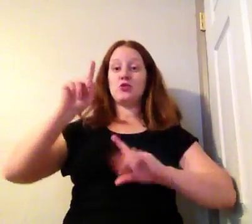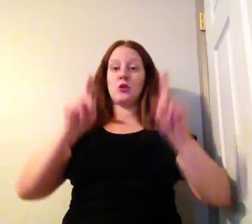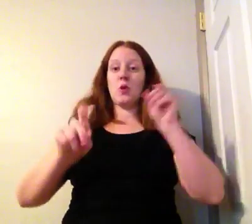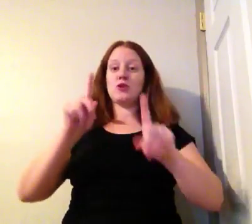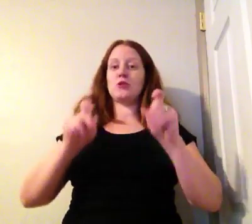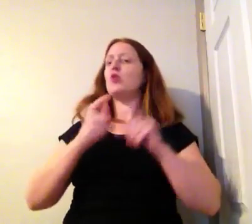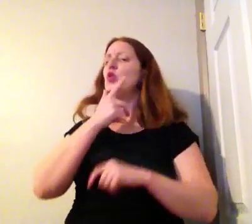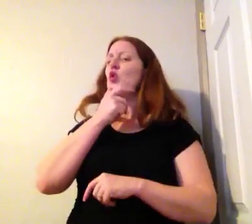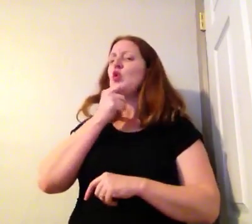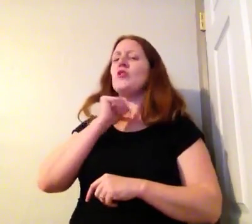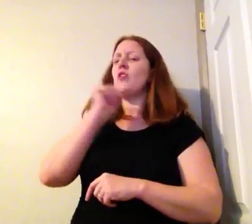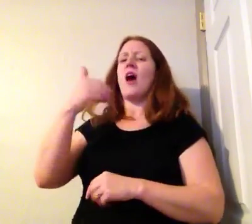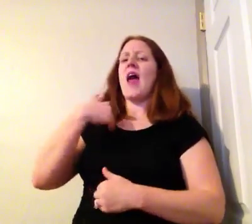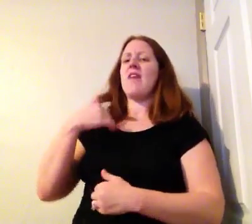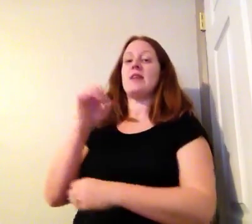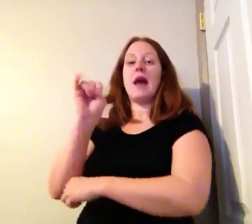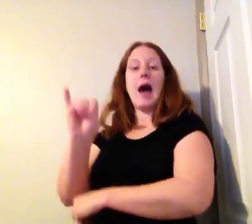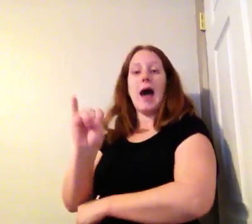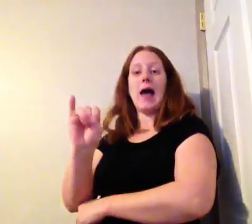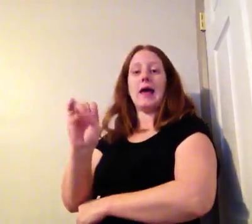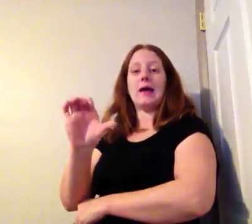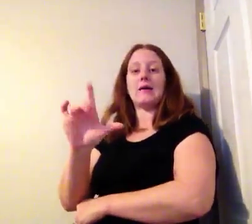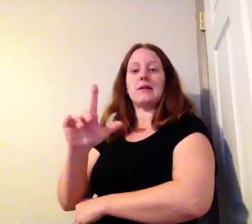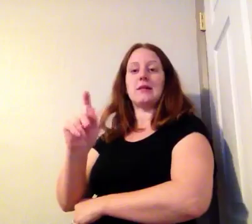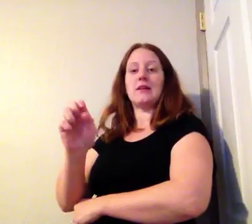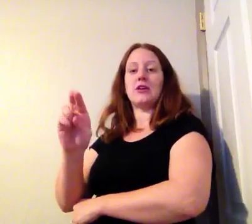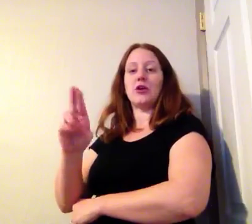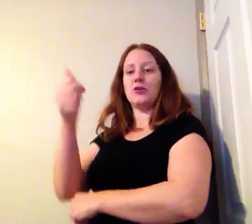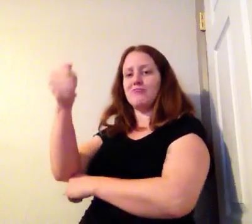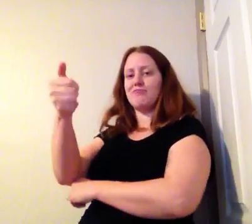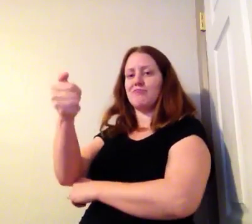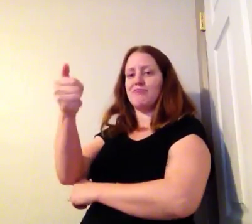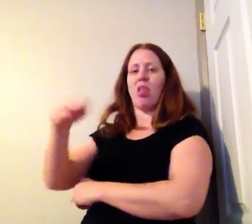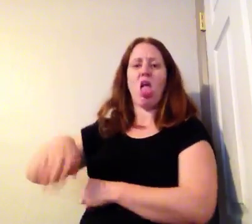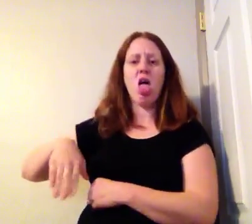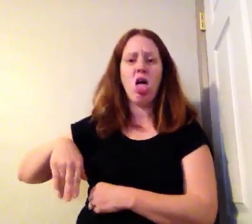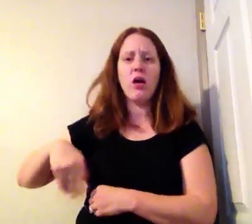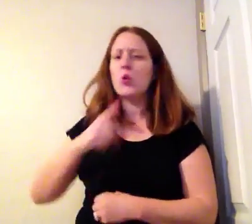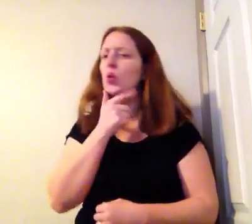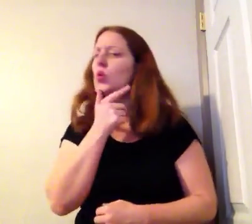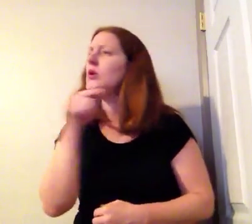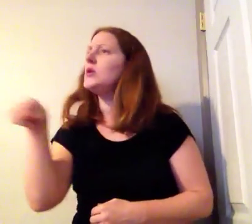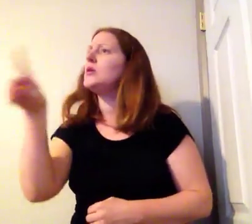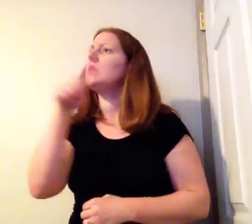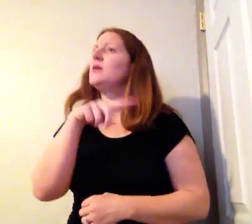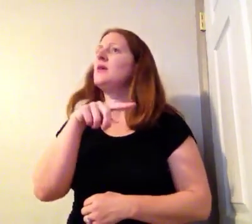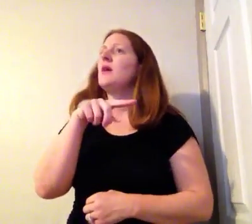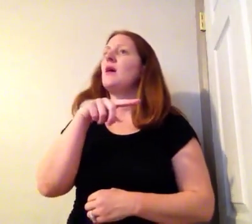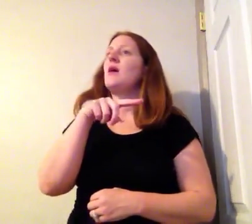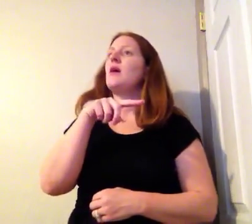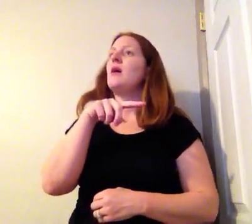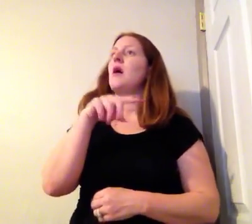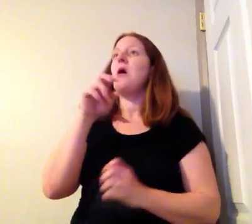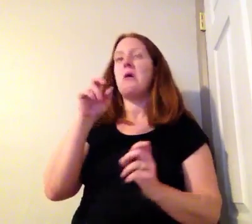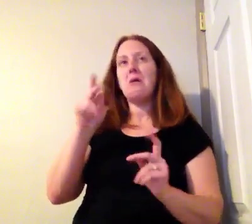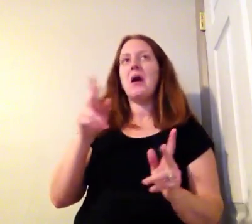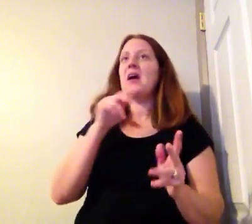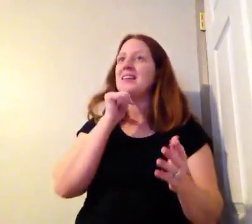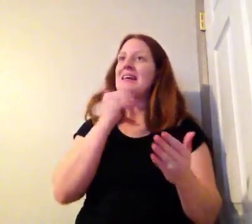yet? All right. Not good, but doable. Because